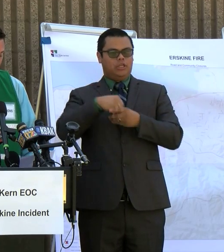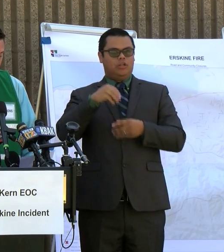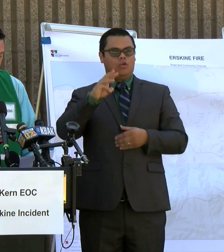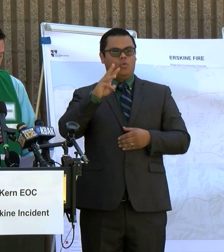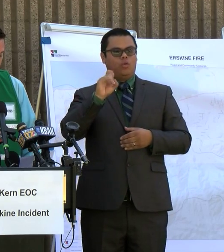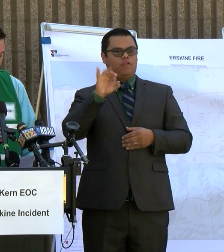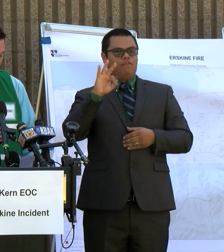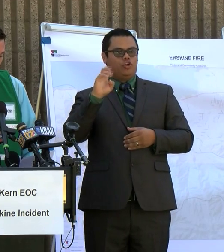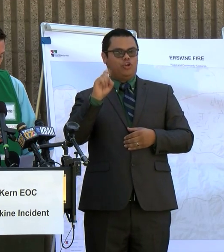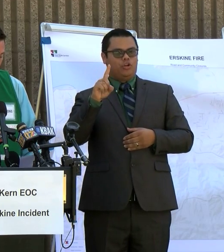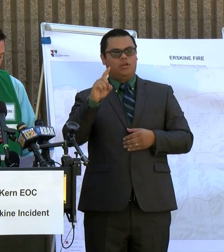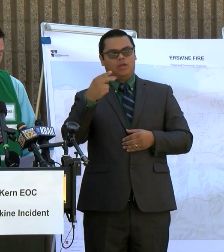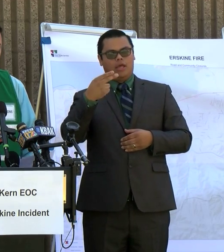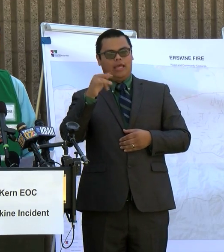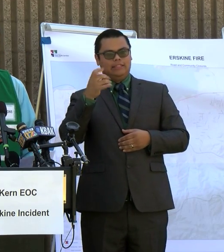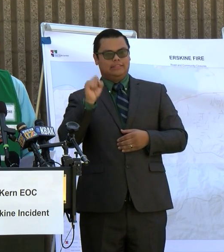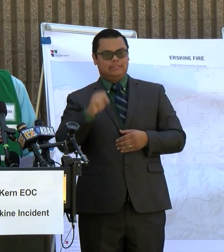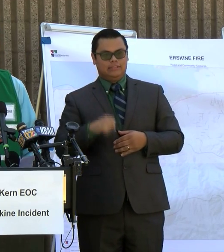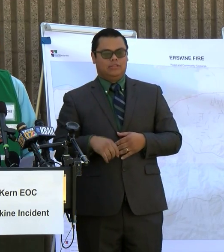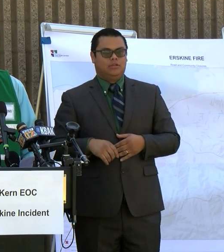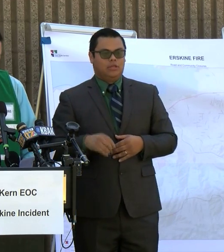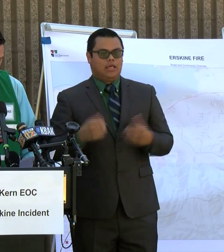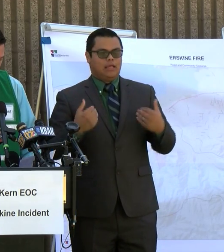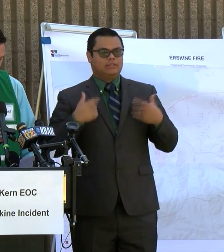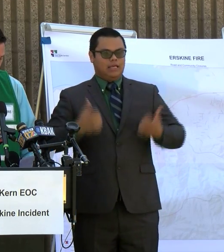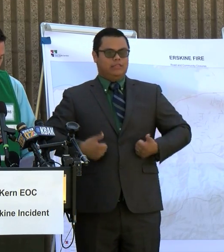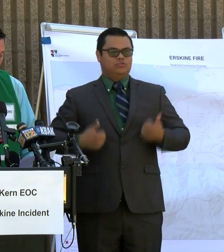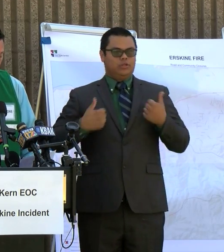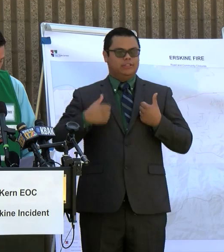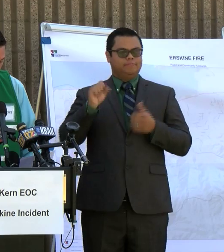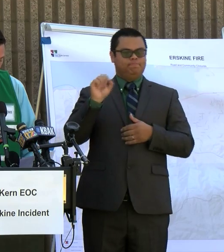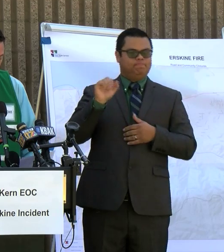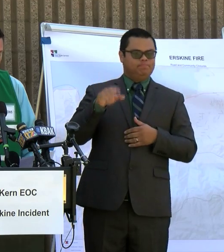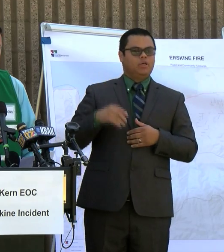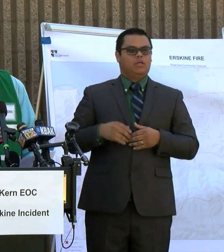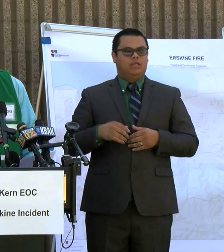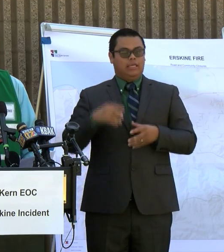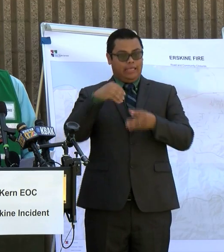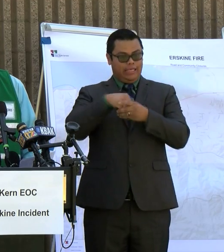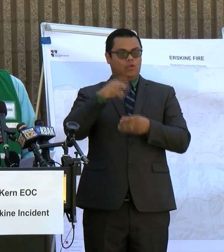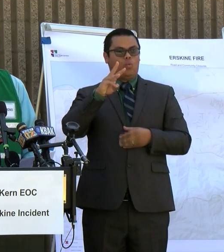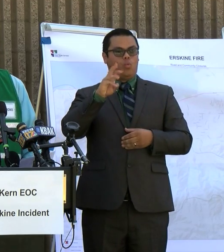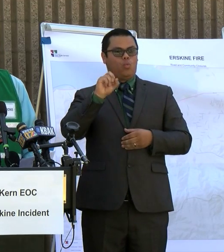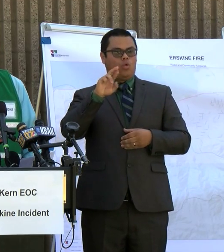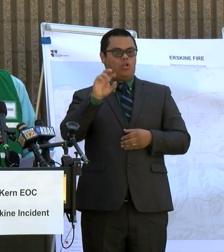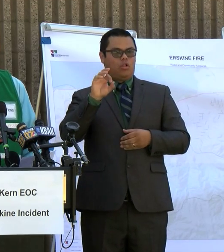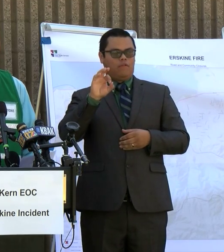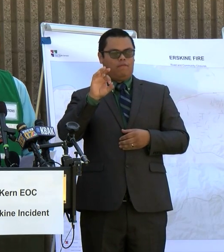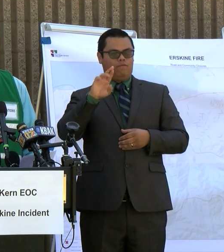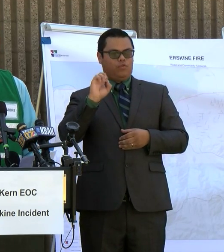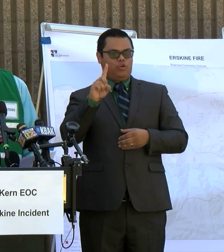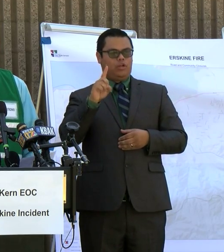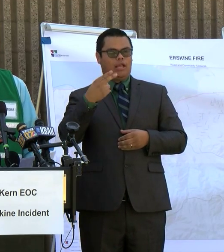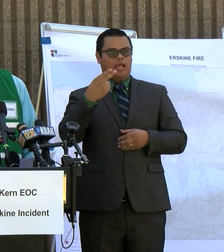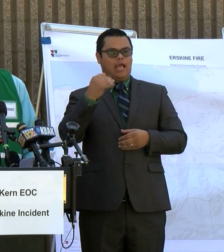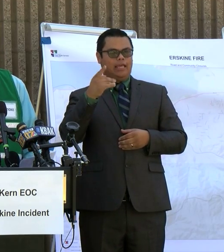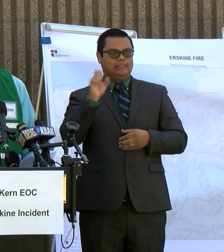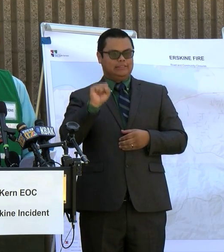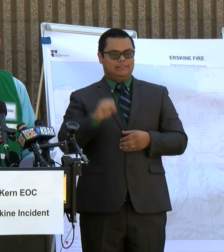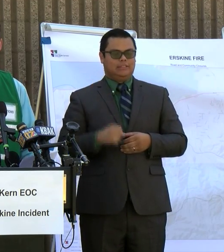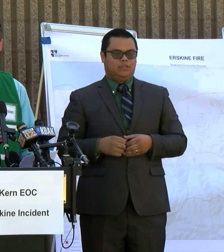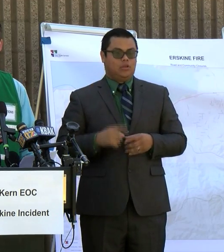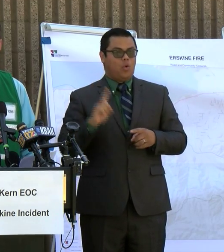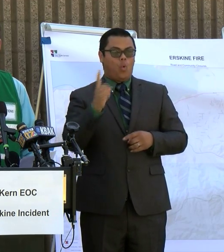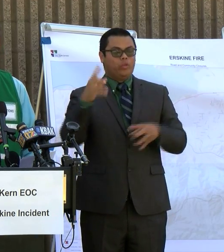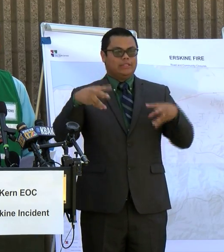is 7608 Woodford Heights Boulevard in Woodford Heights. And they are only accepting